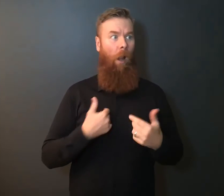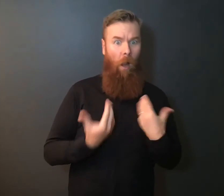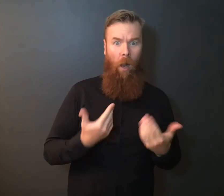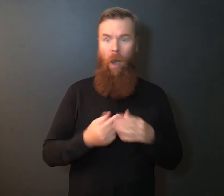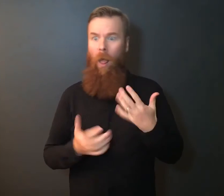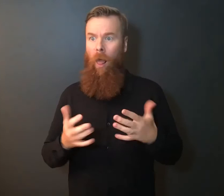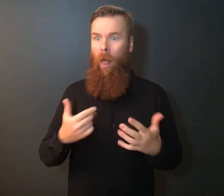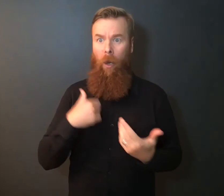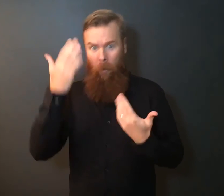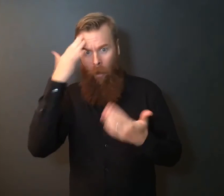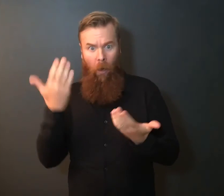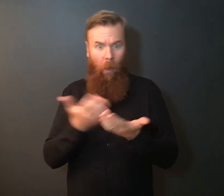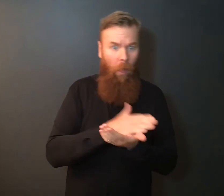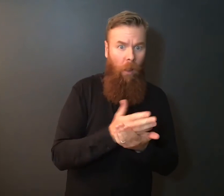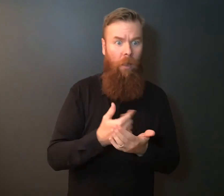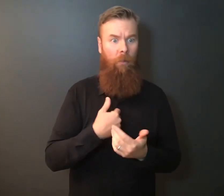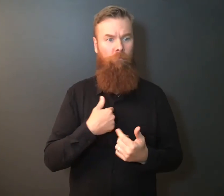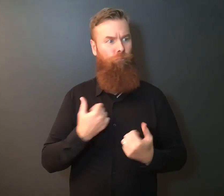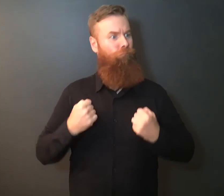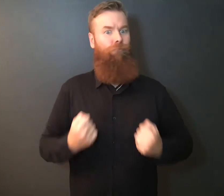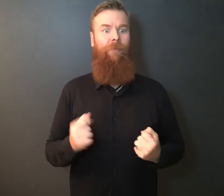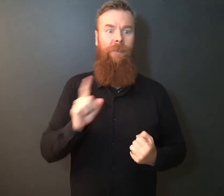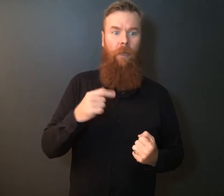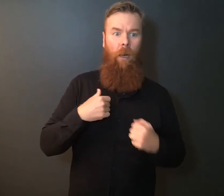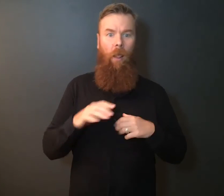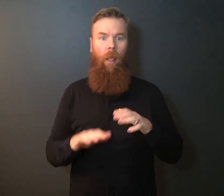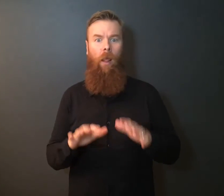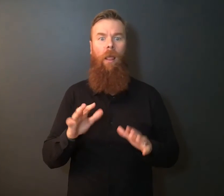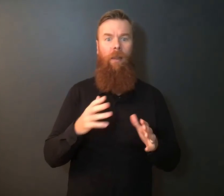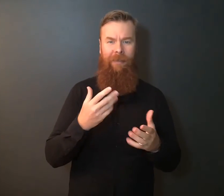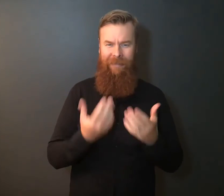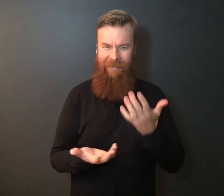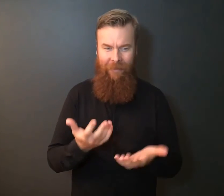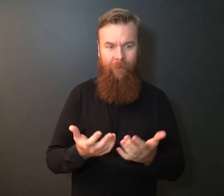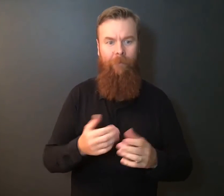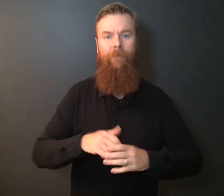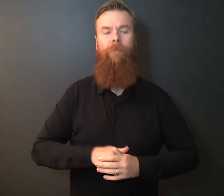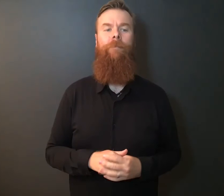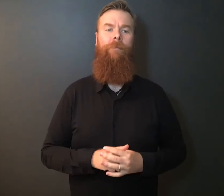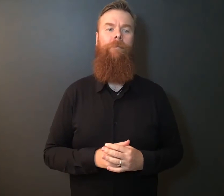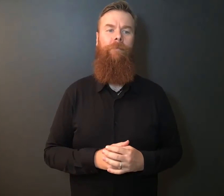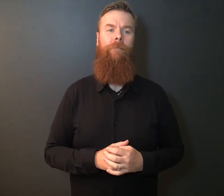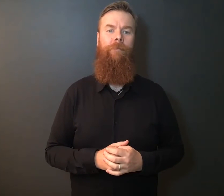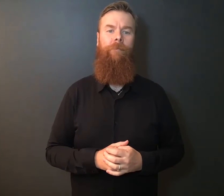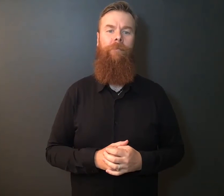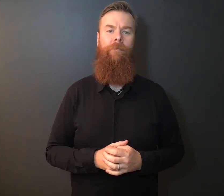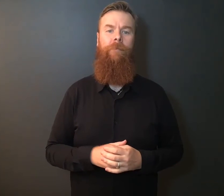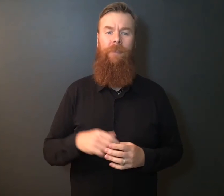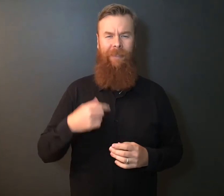not being confident, not being sure. I think that's really something that could